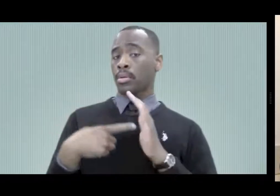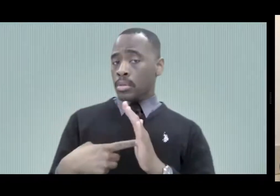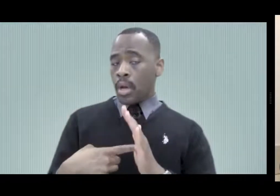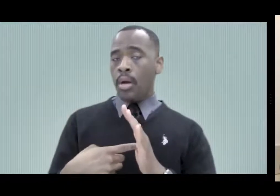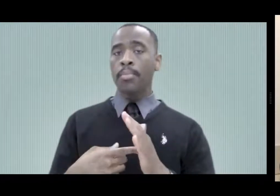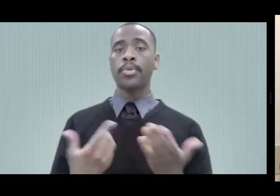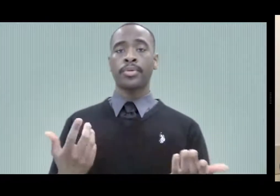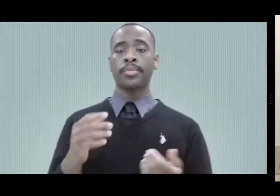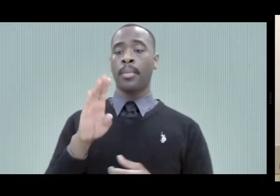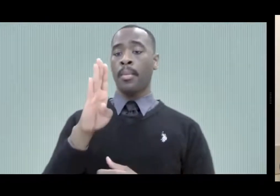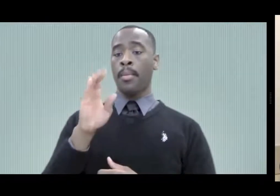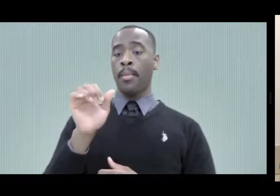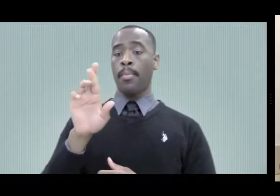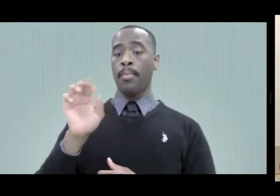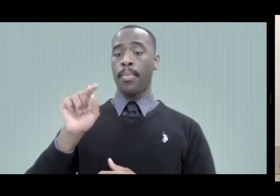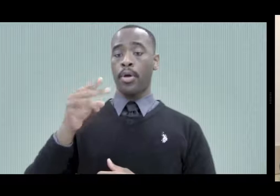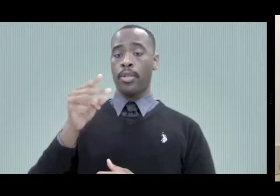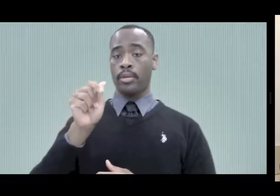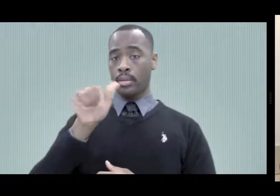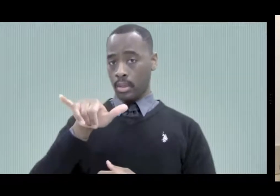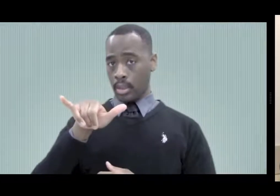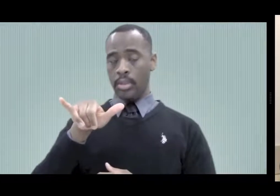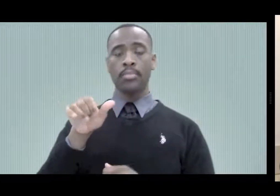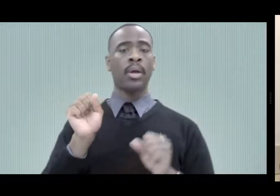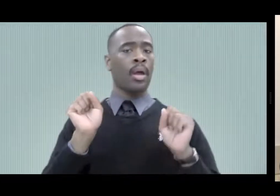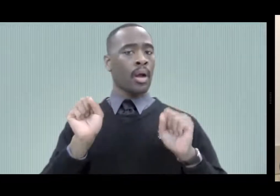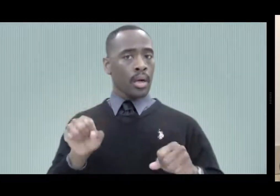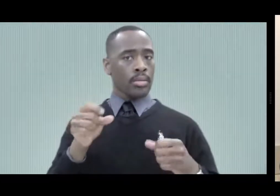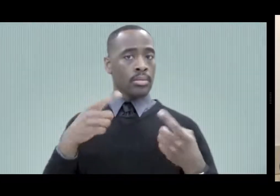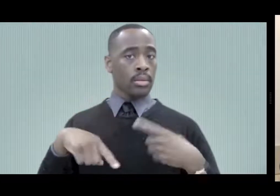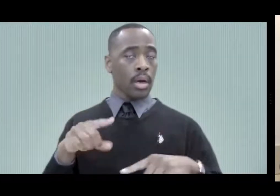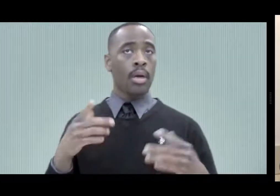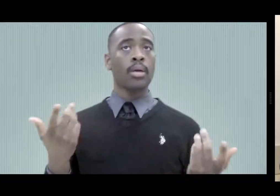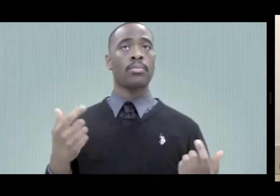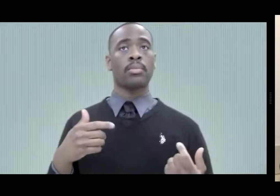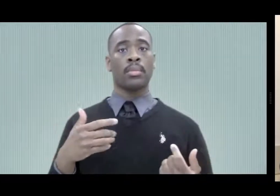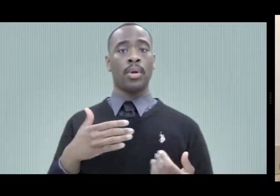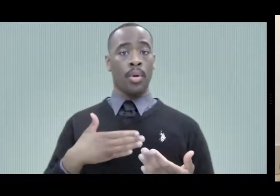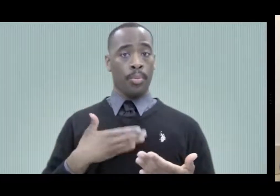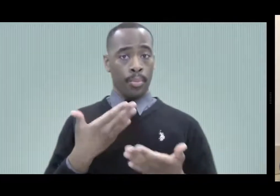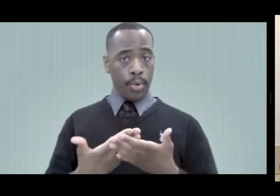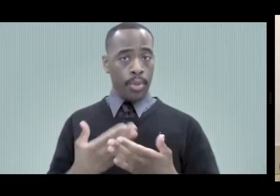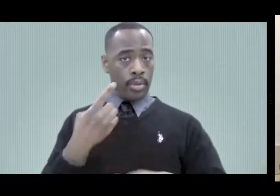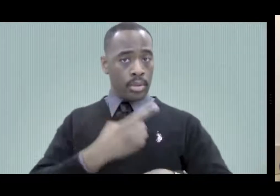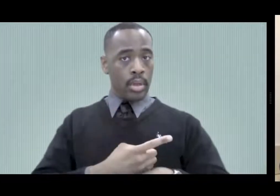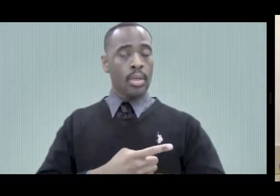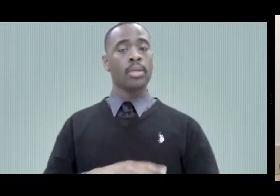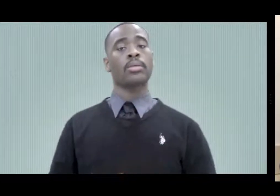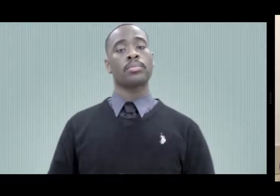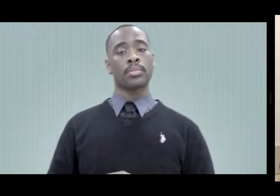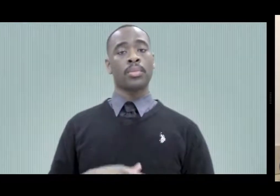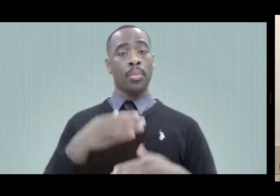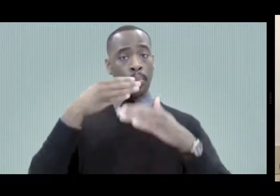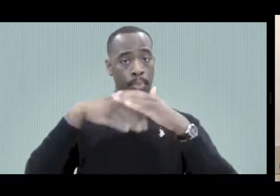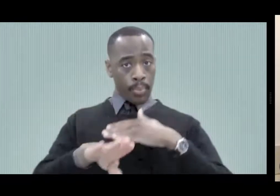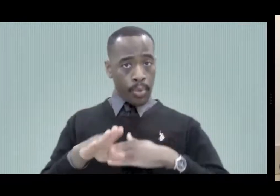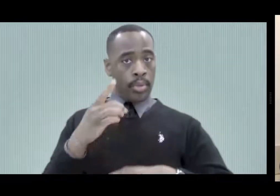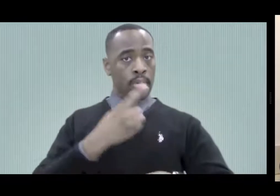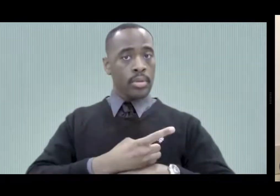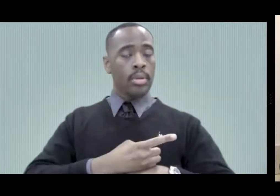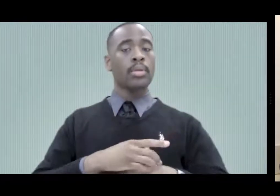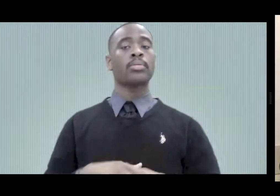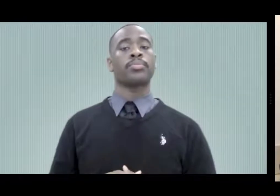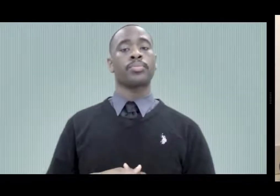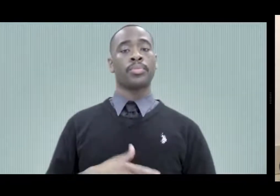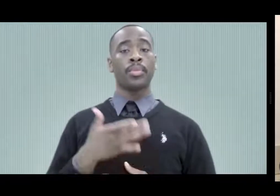concept early. Another example would be the concept birthday. So you can sign birthday